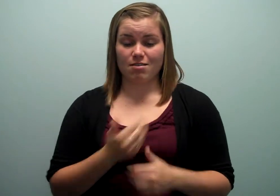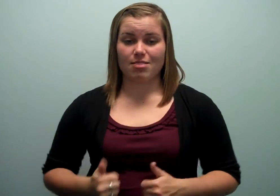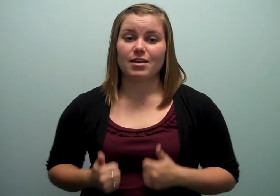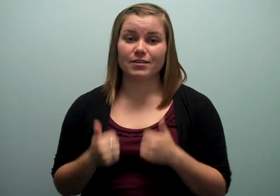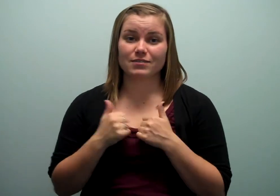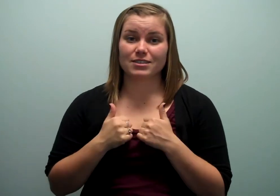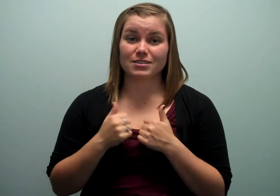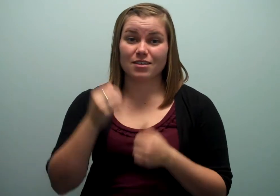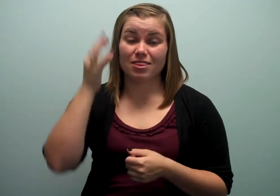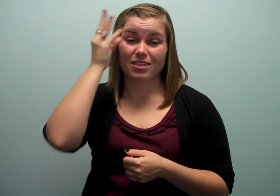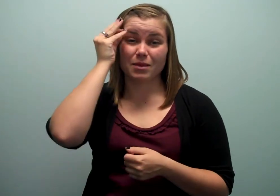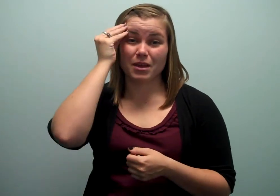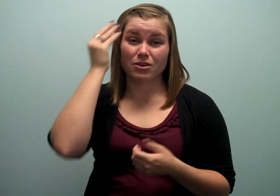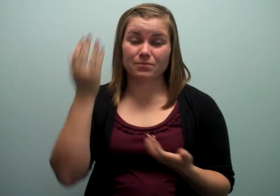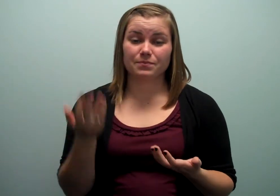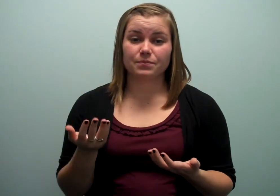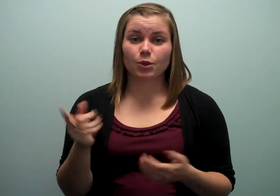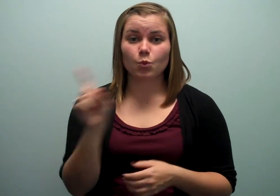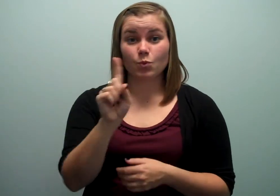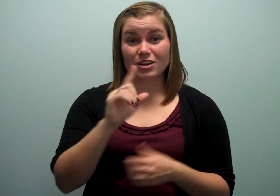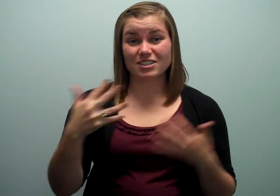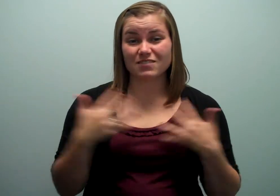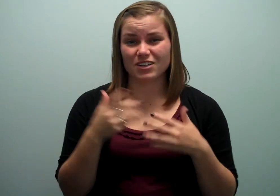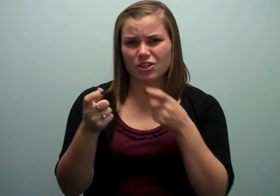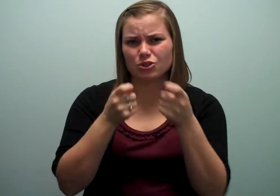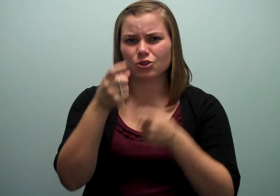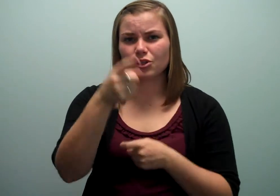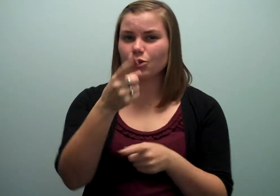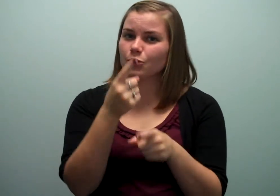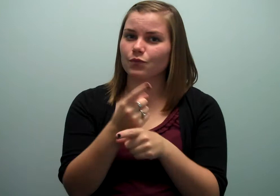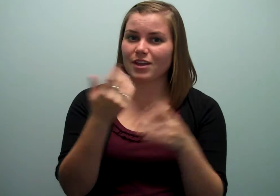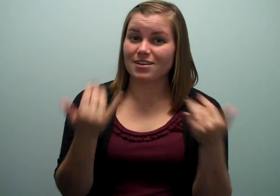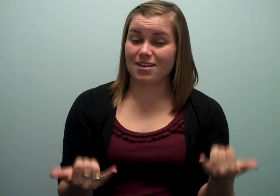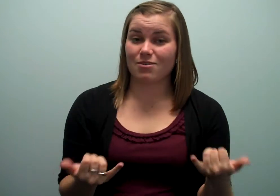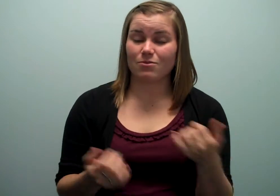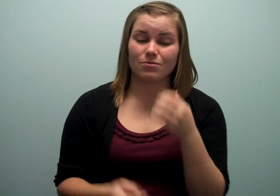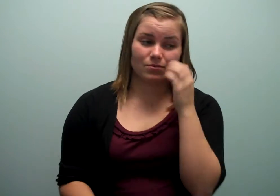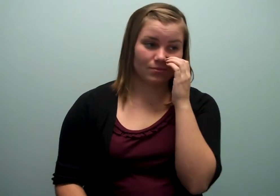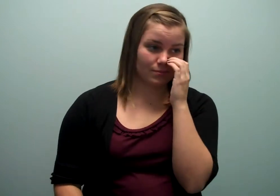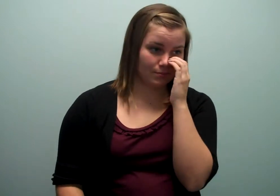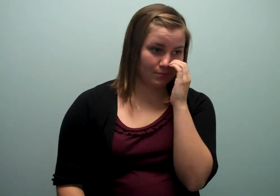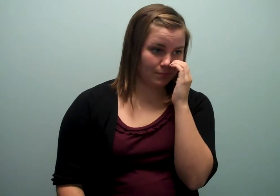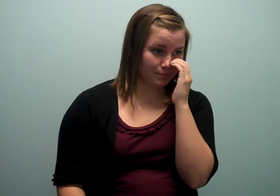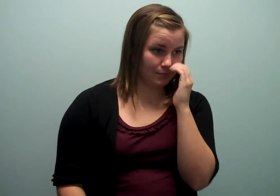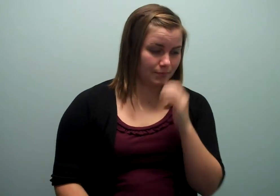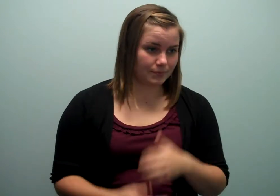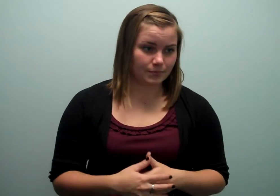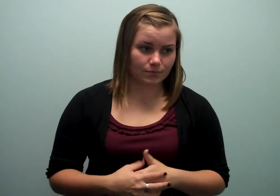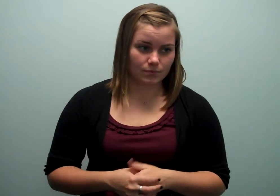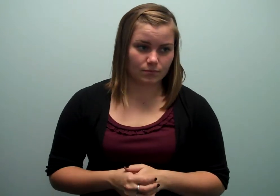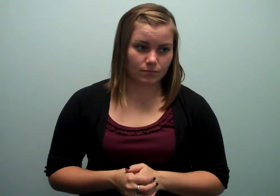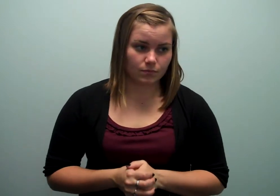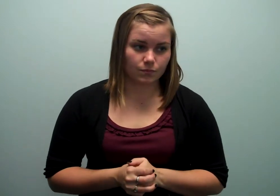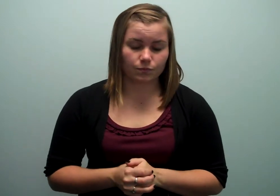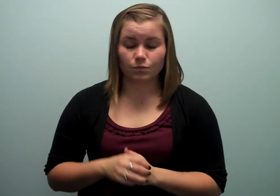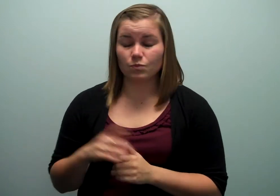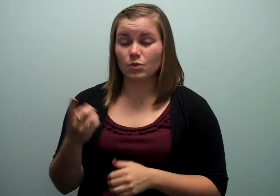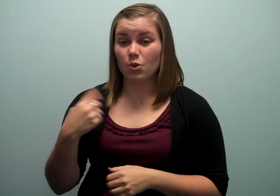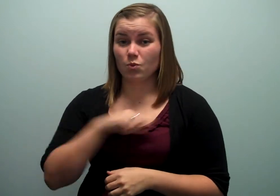Think about it. Where is fear controlling you right now? We all have fear in